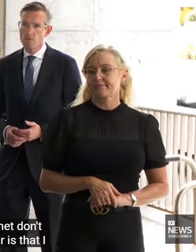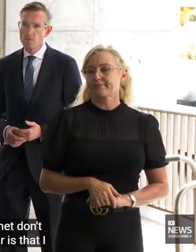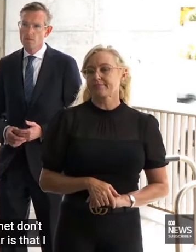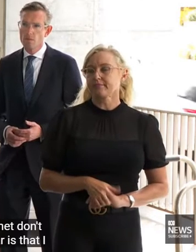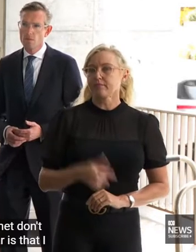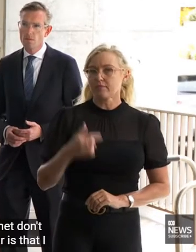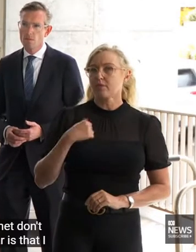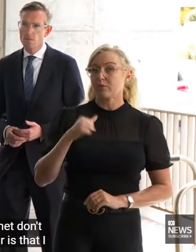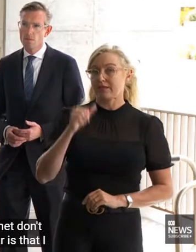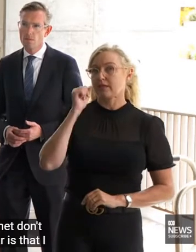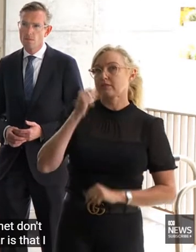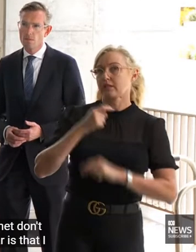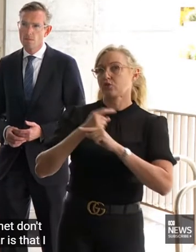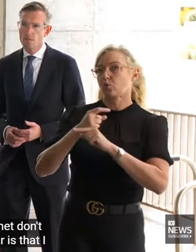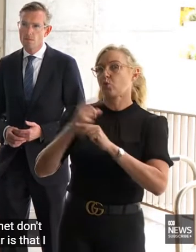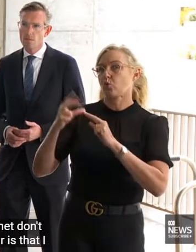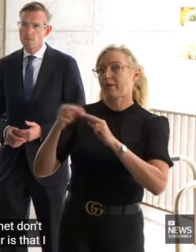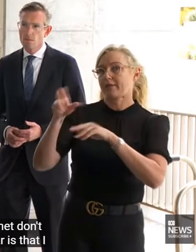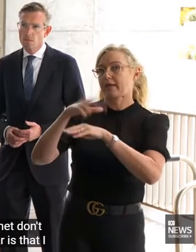see